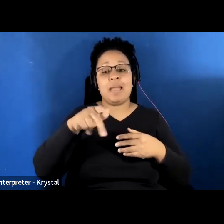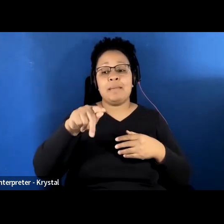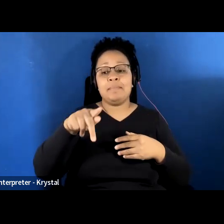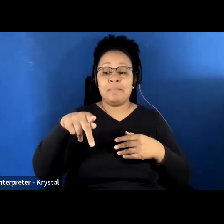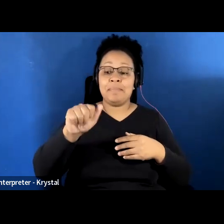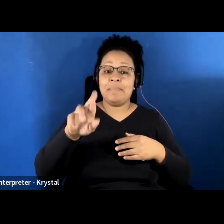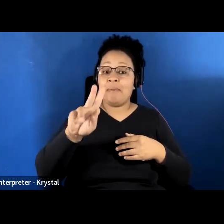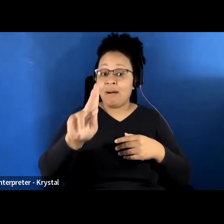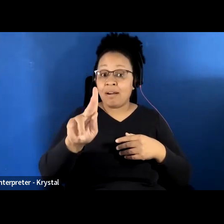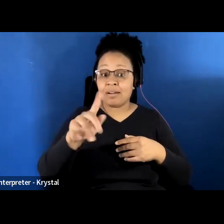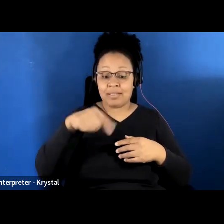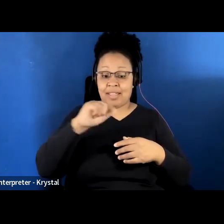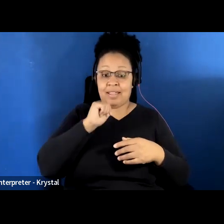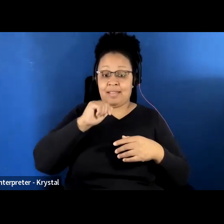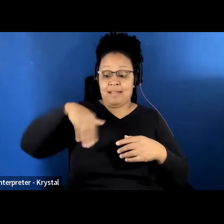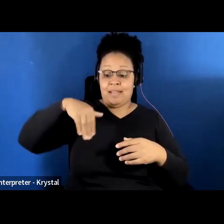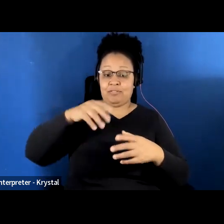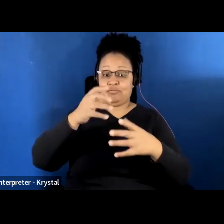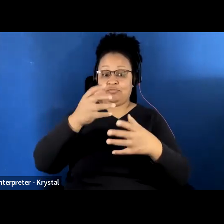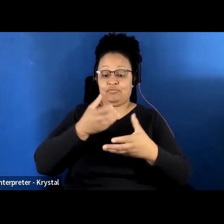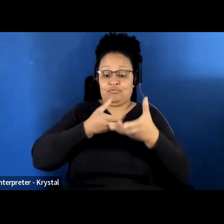you enough to let you know where they're living.